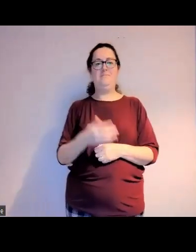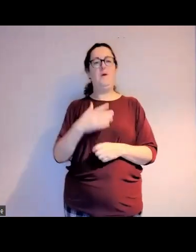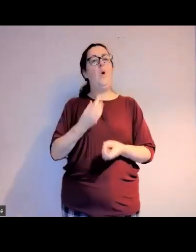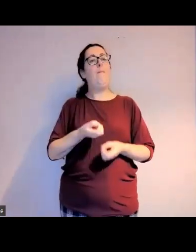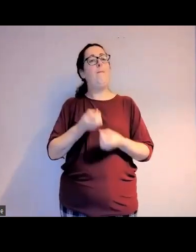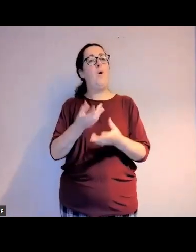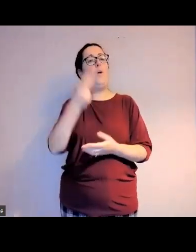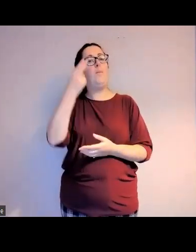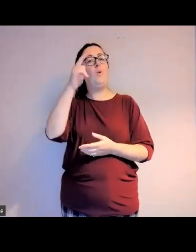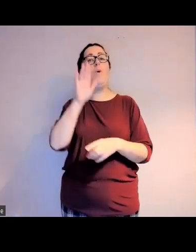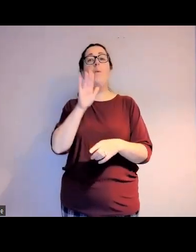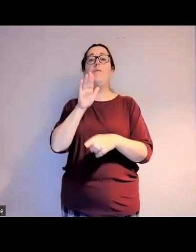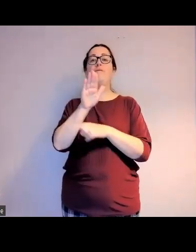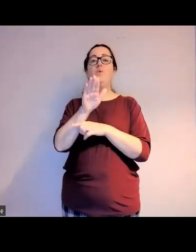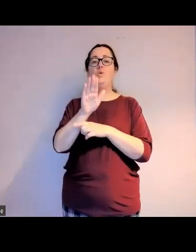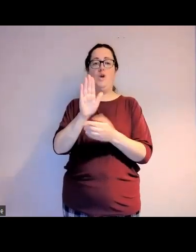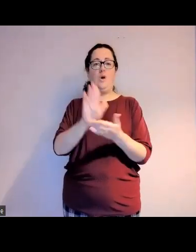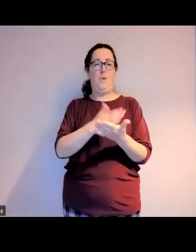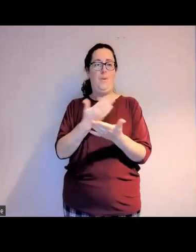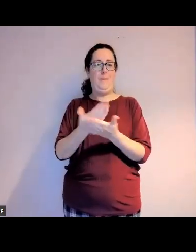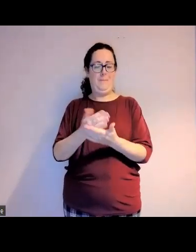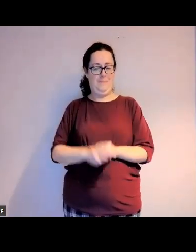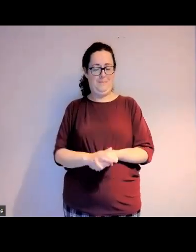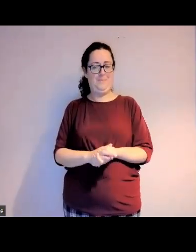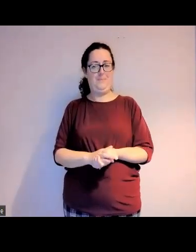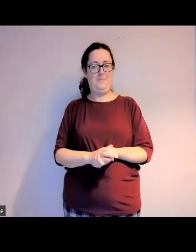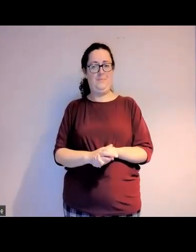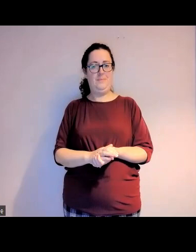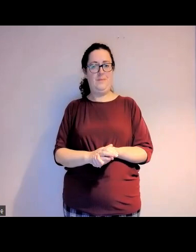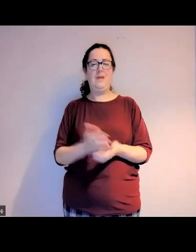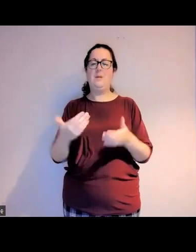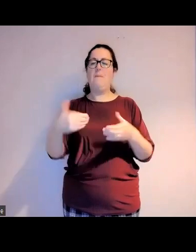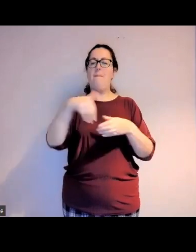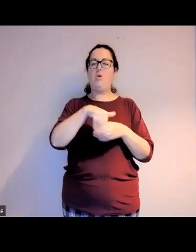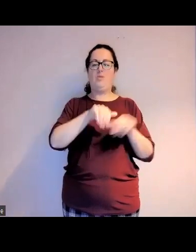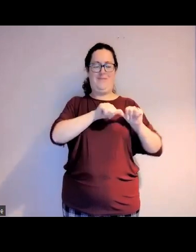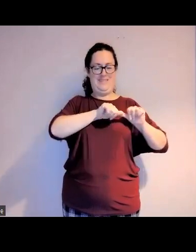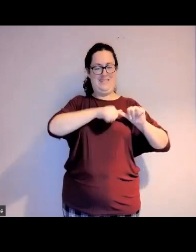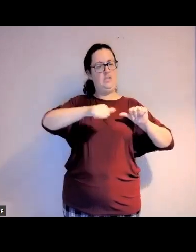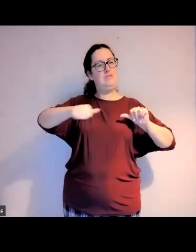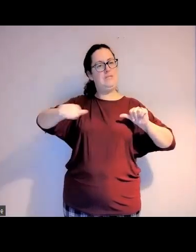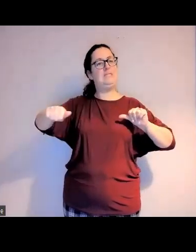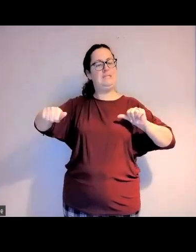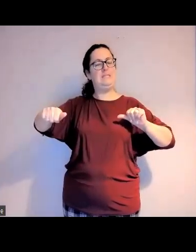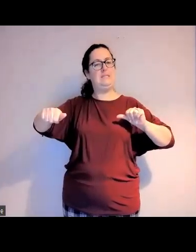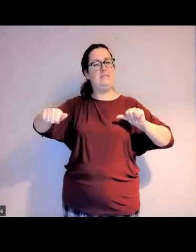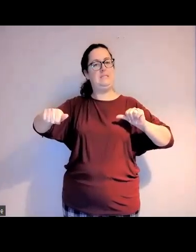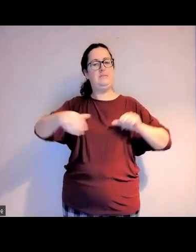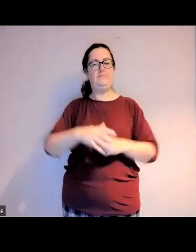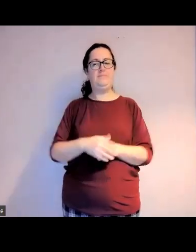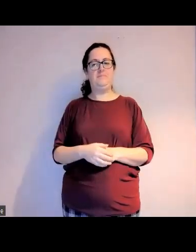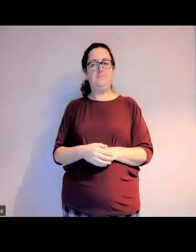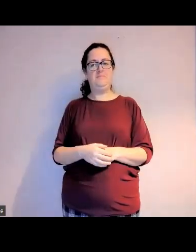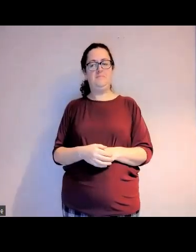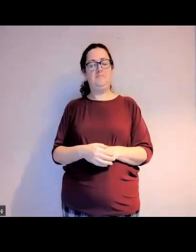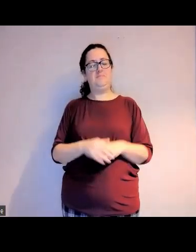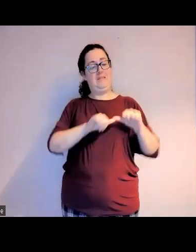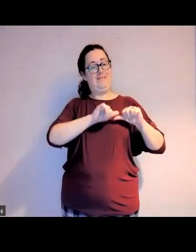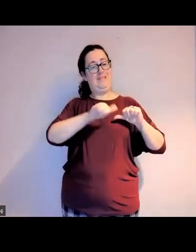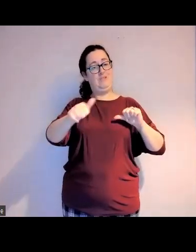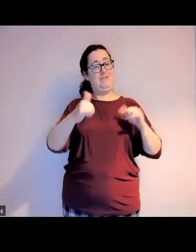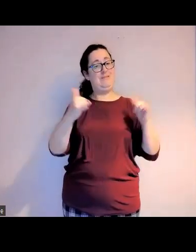A Future Poem. It's part of a long series of poems I'm doing to celebrate